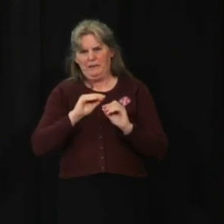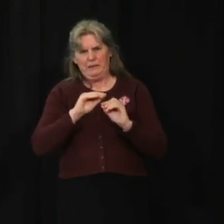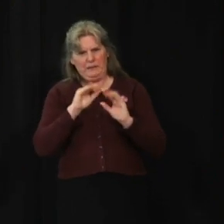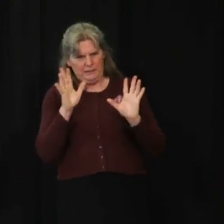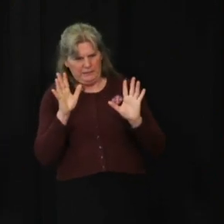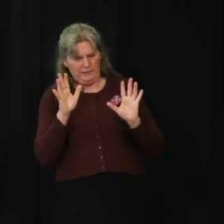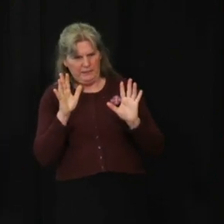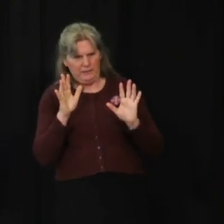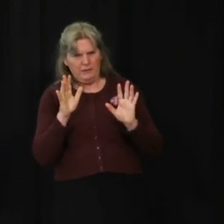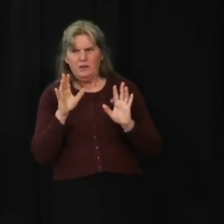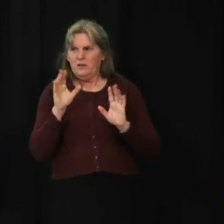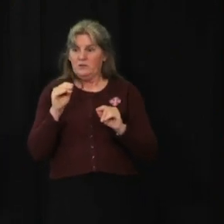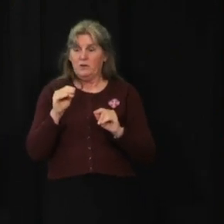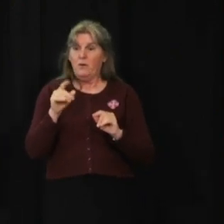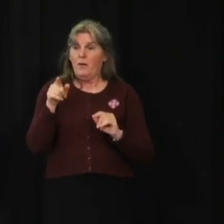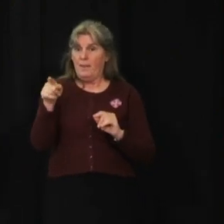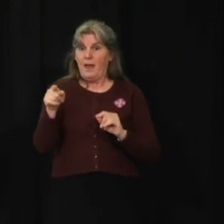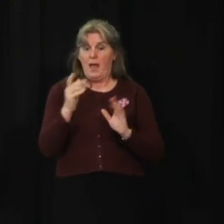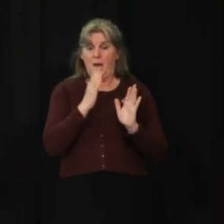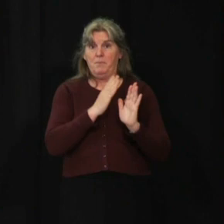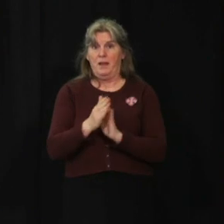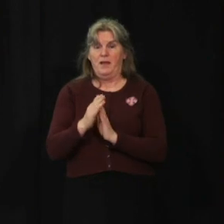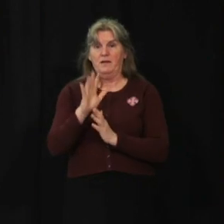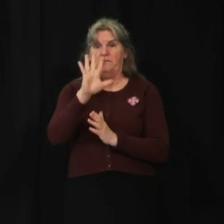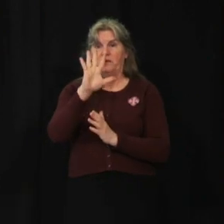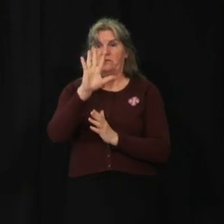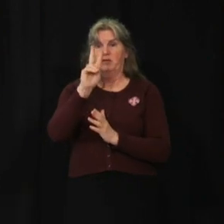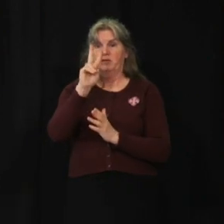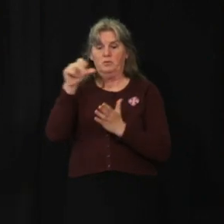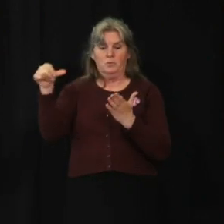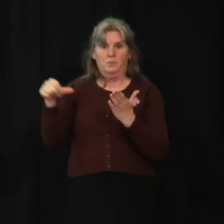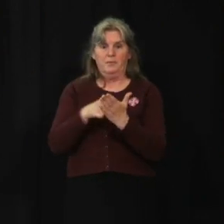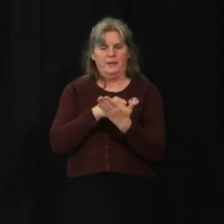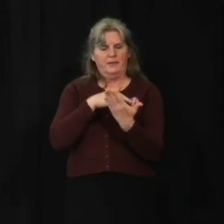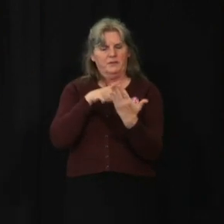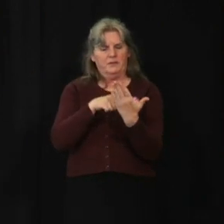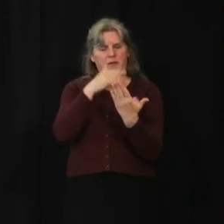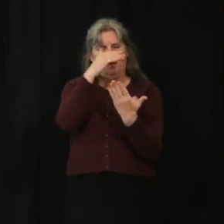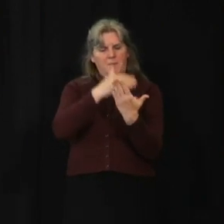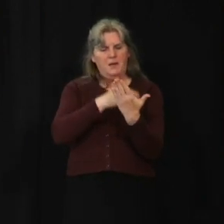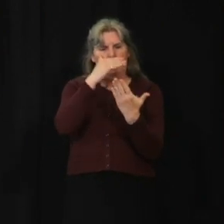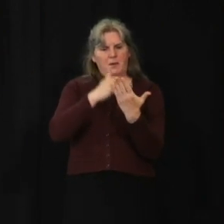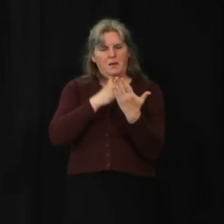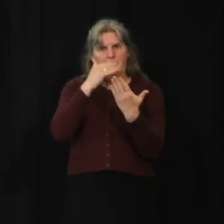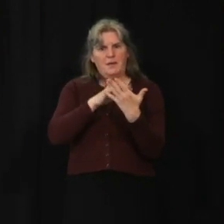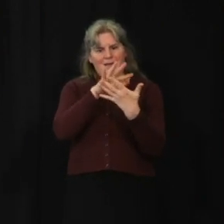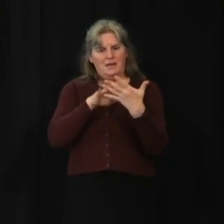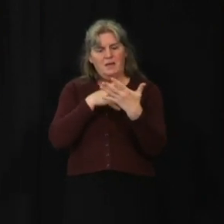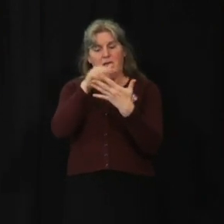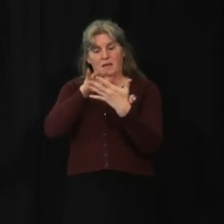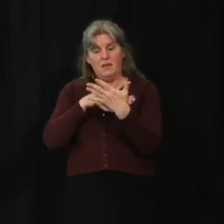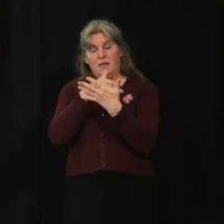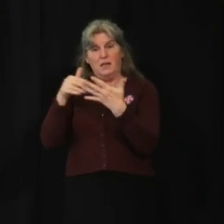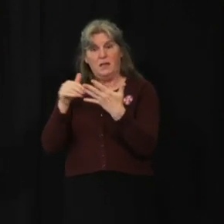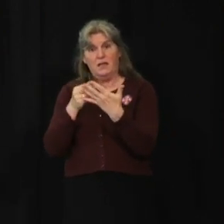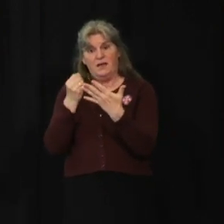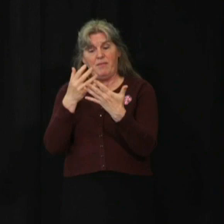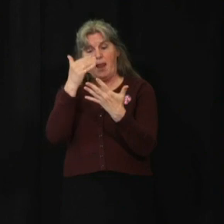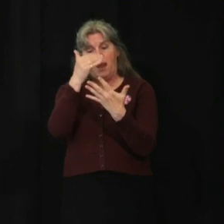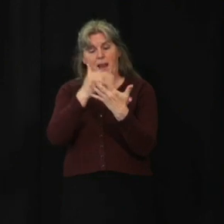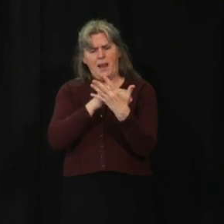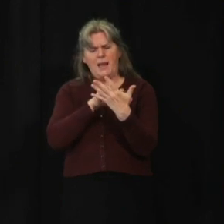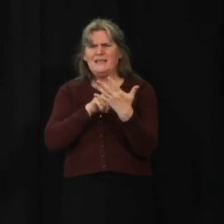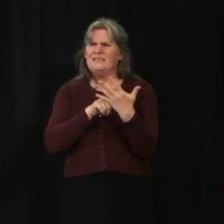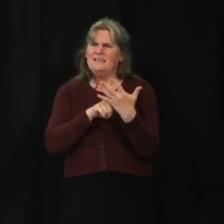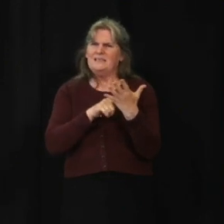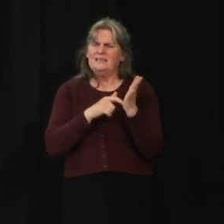given folks a 52-page document with a whole bunch of flow charts in it. I